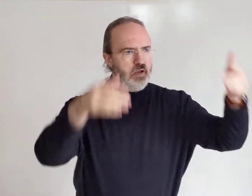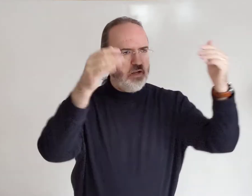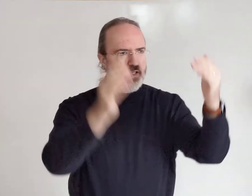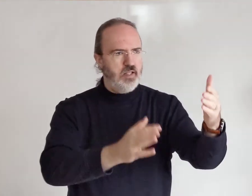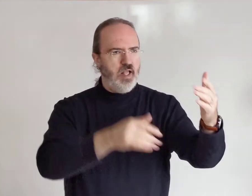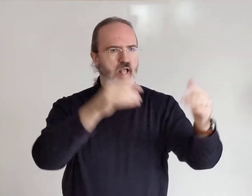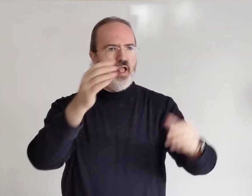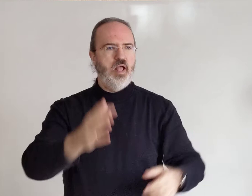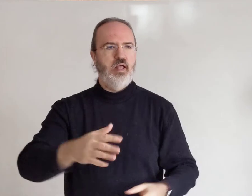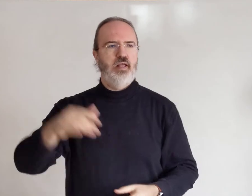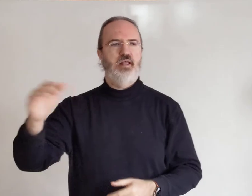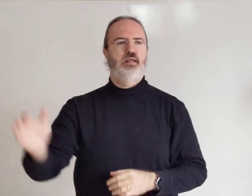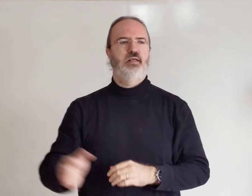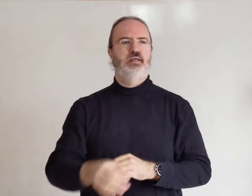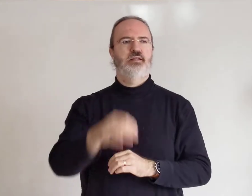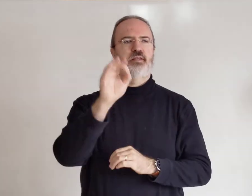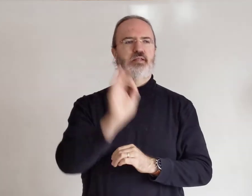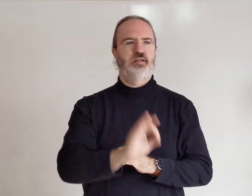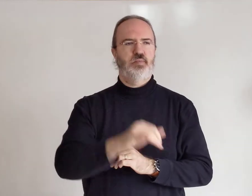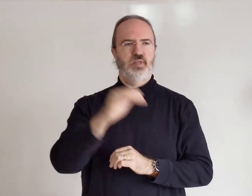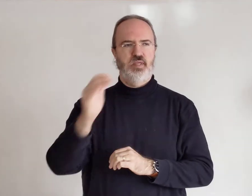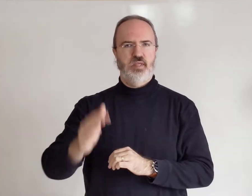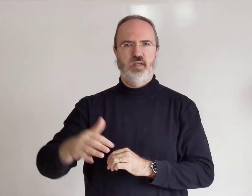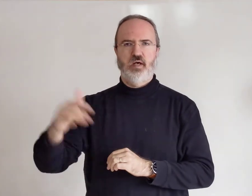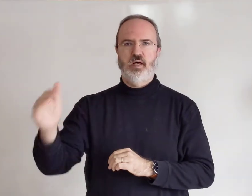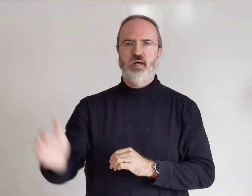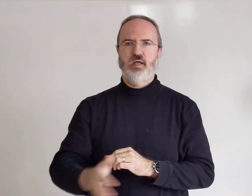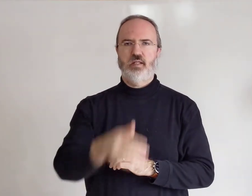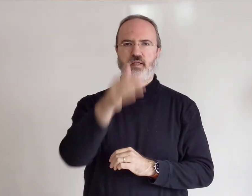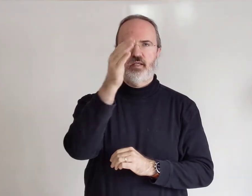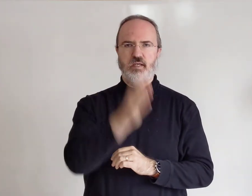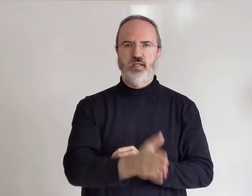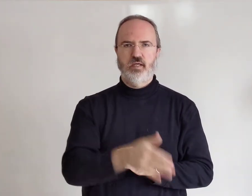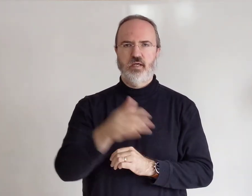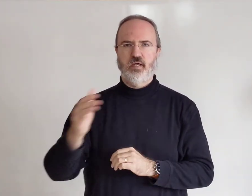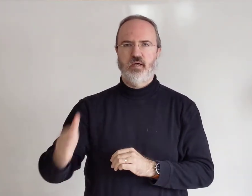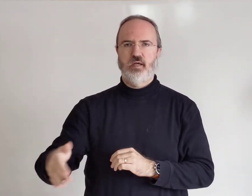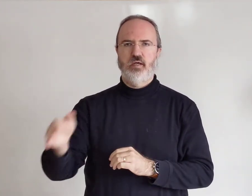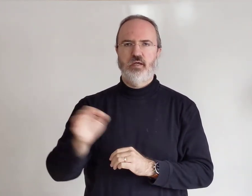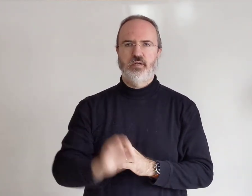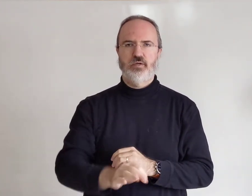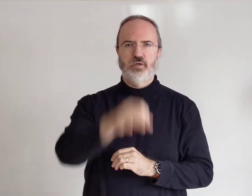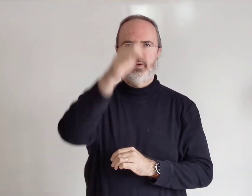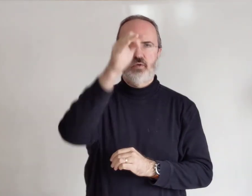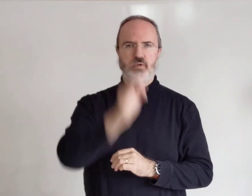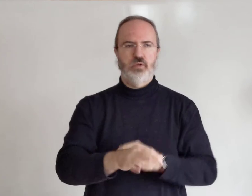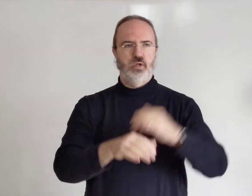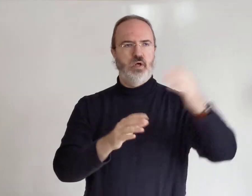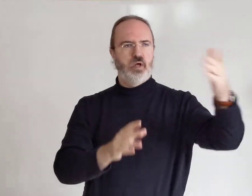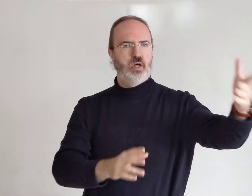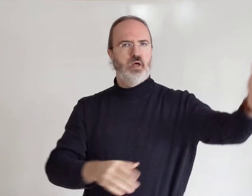Create in me a clean heart, O God.